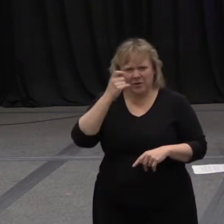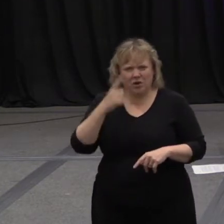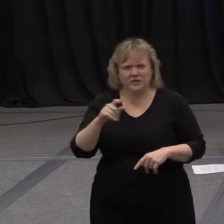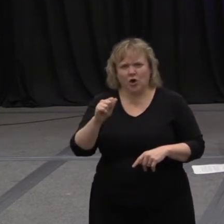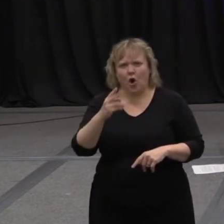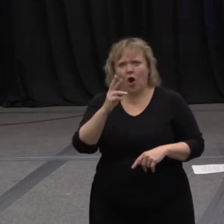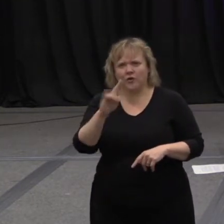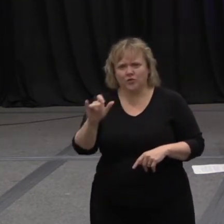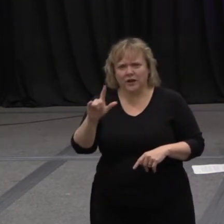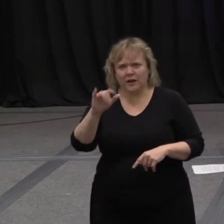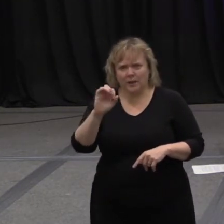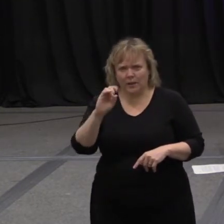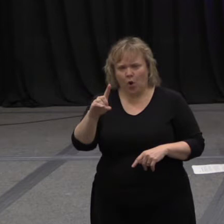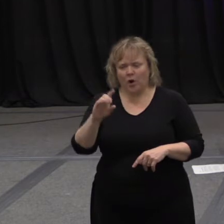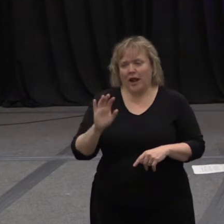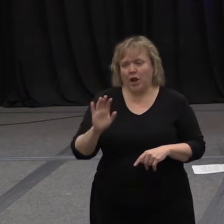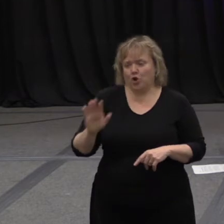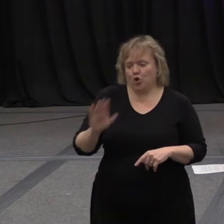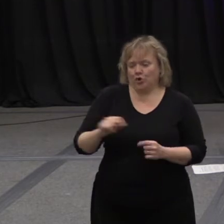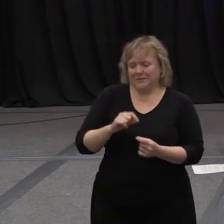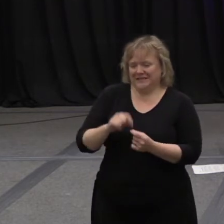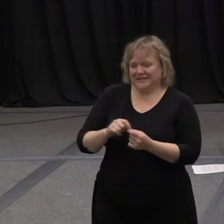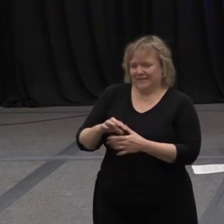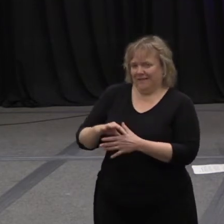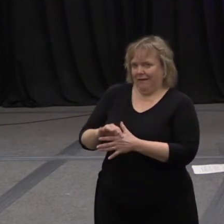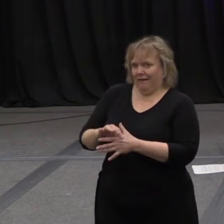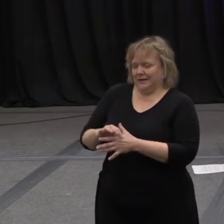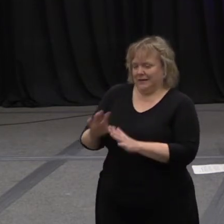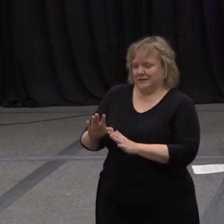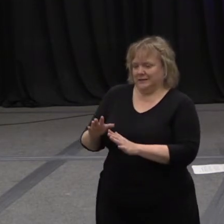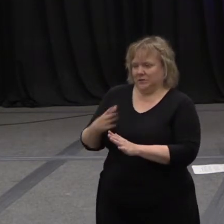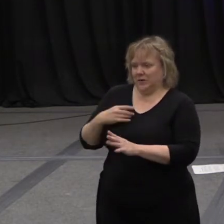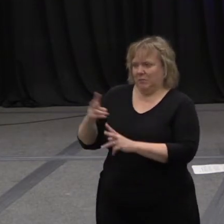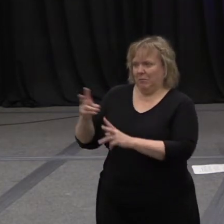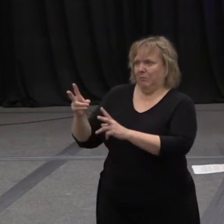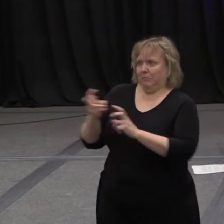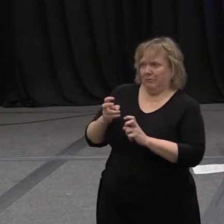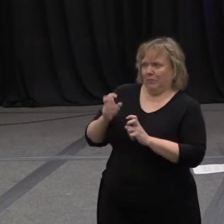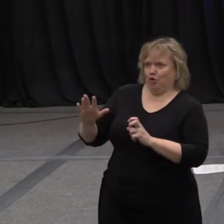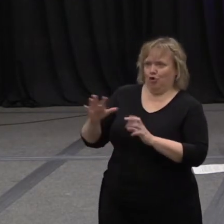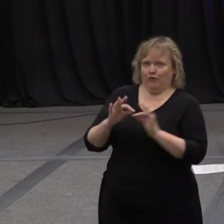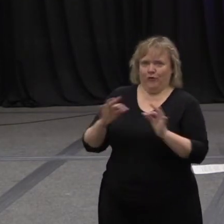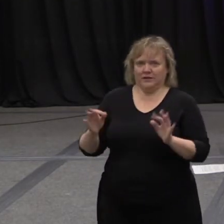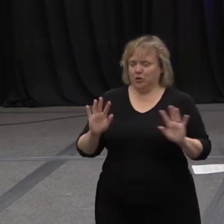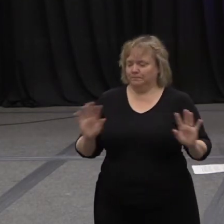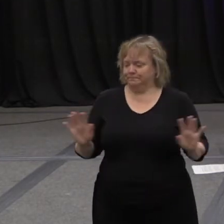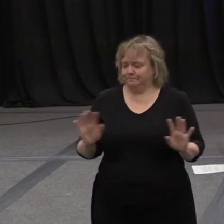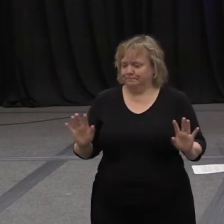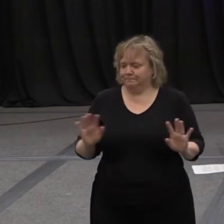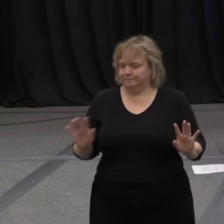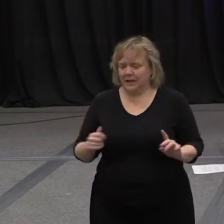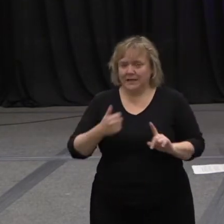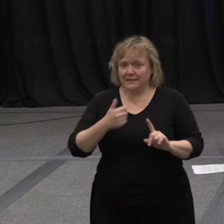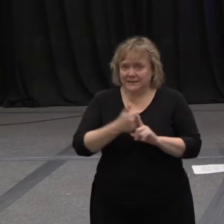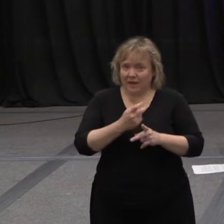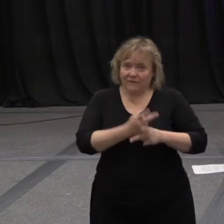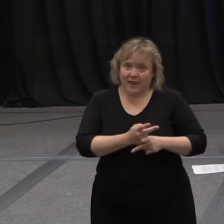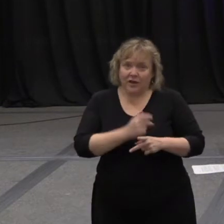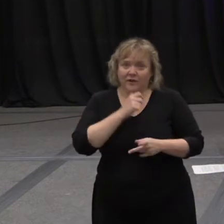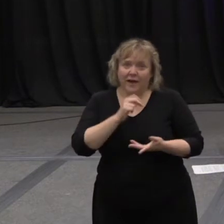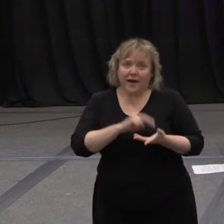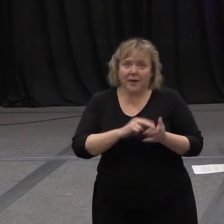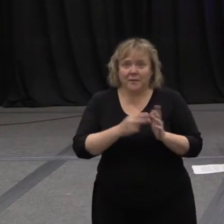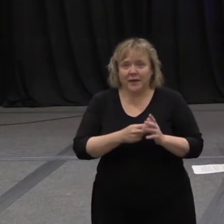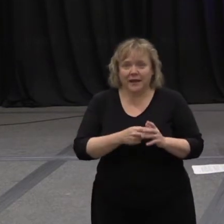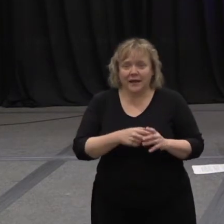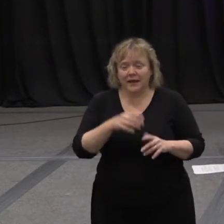her very particular context. And it's, self-care is not white women taking a bubble bath